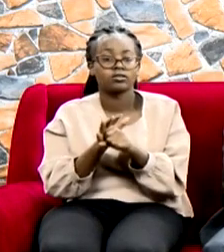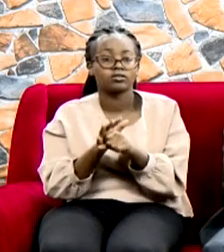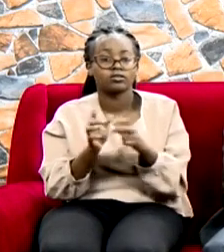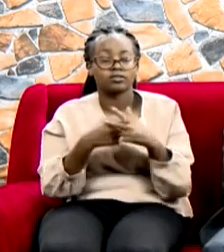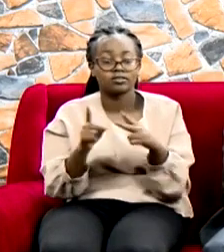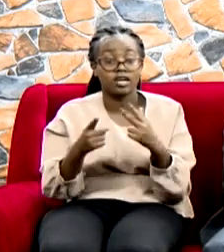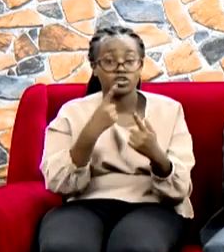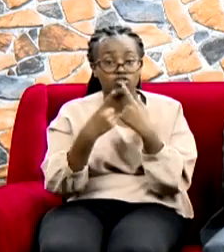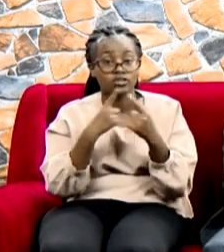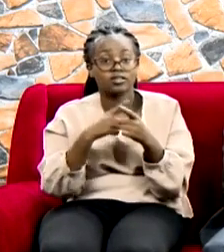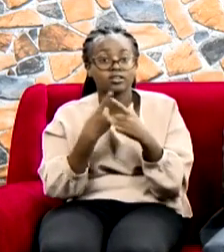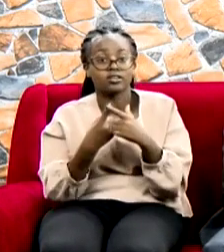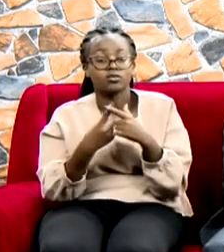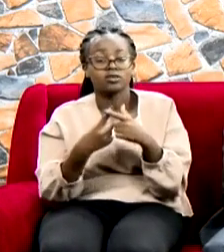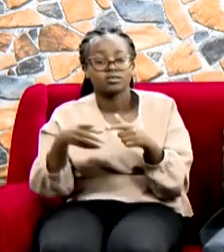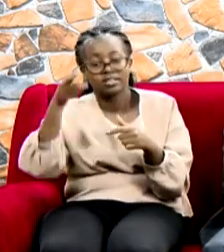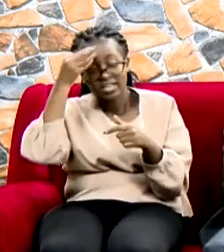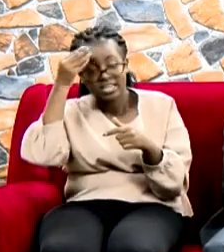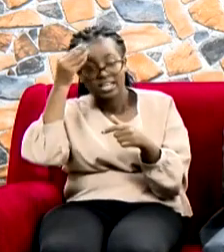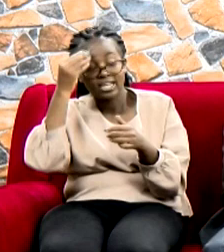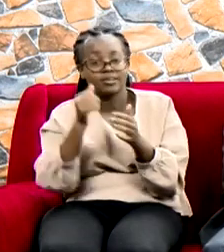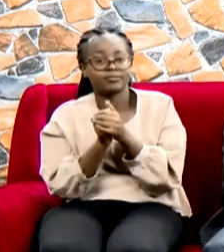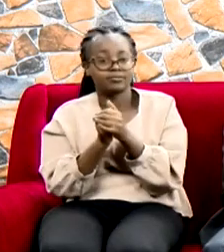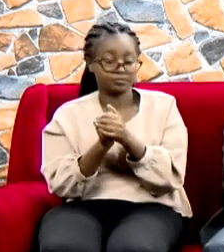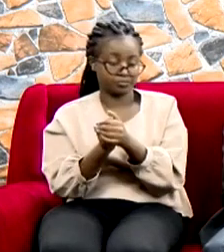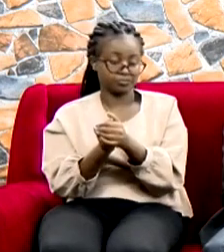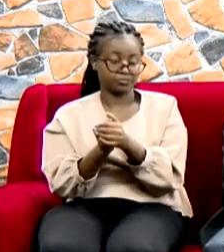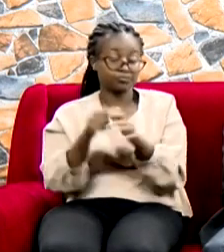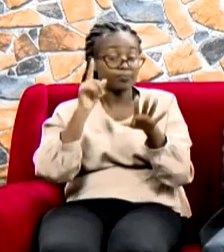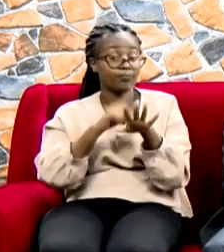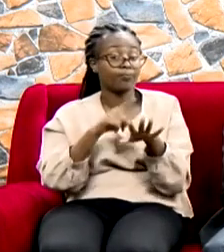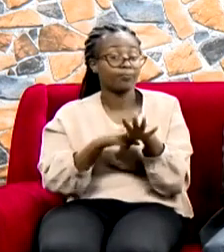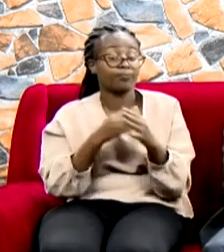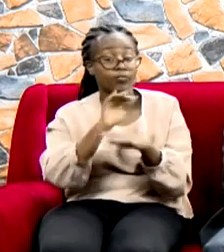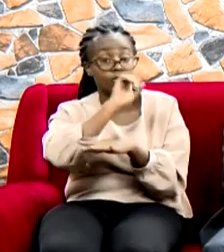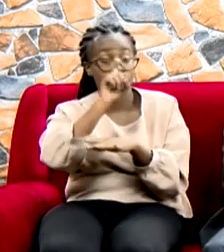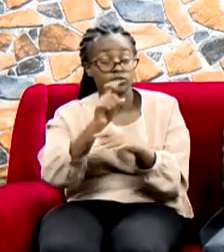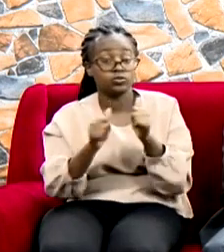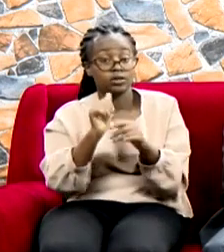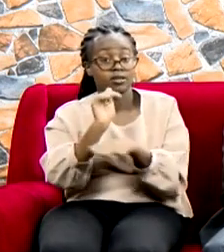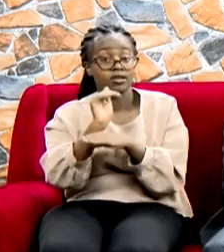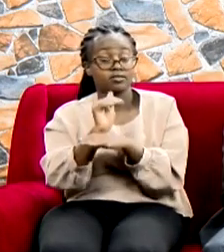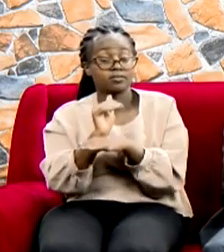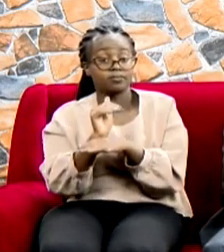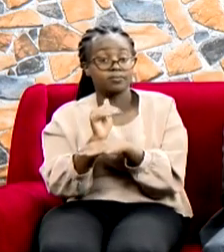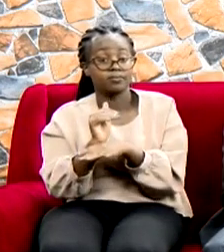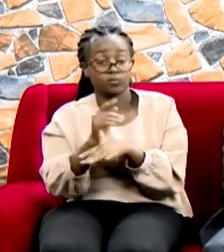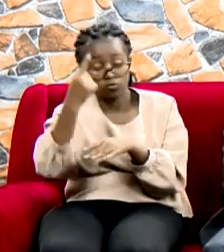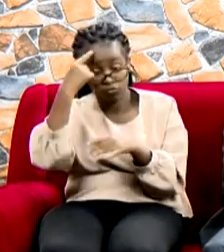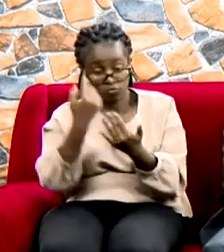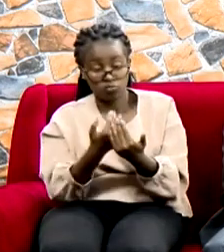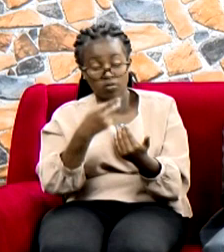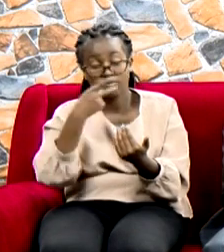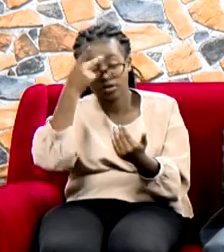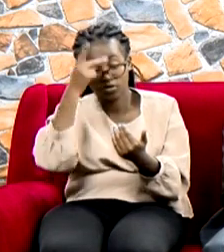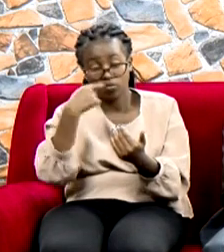just started talking, so we're still on the learning phase. And when those such questions are being asked, for a parent